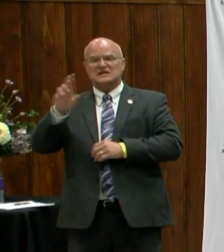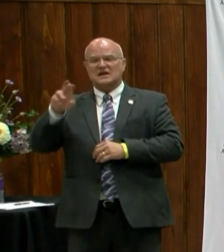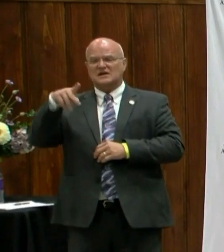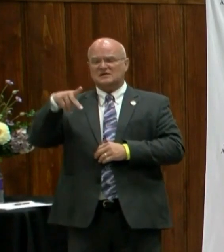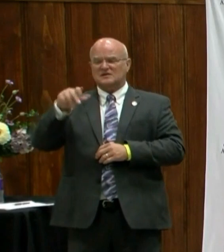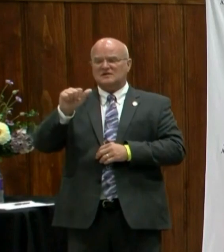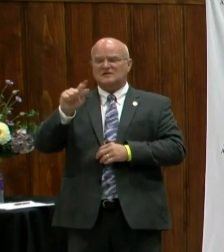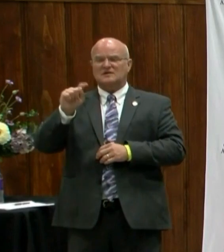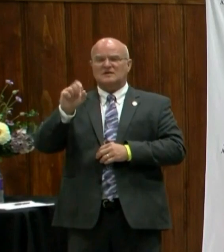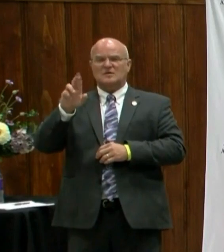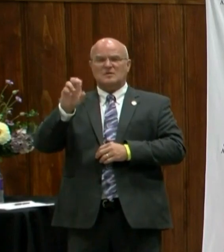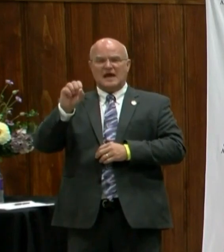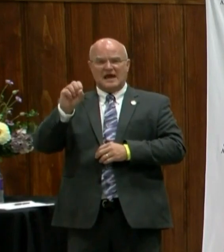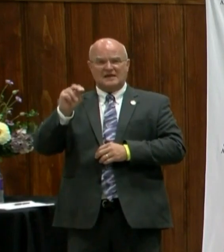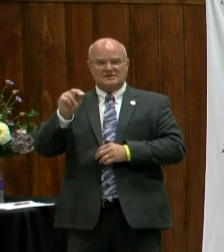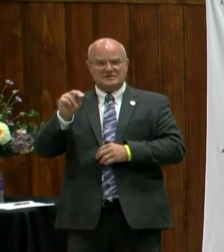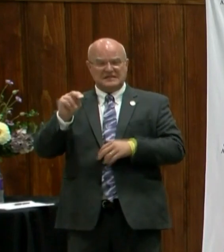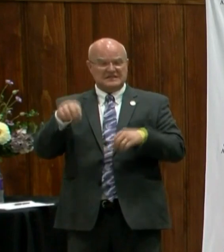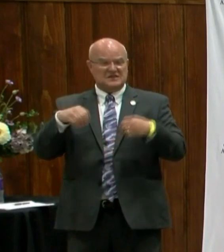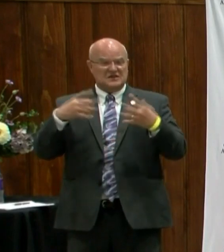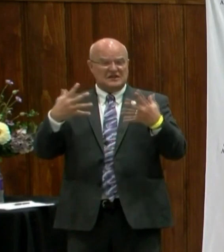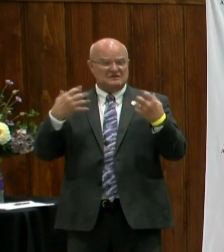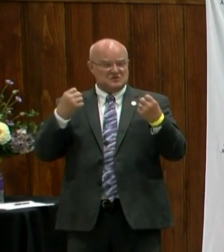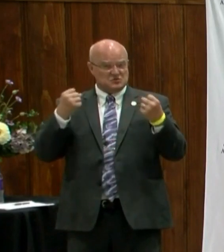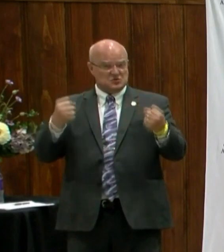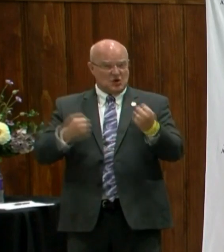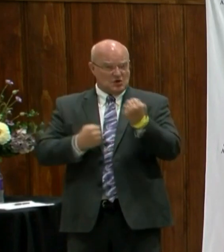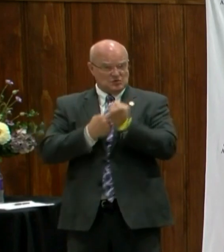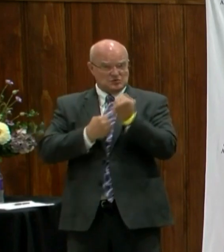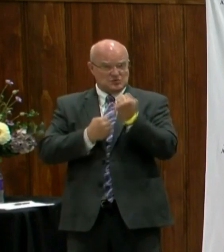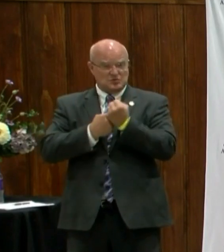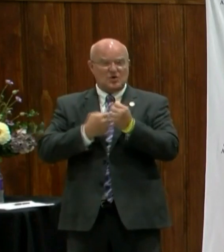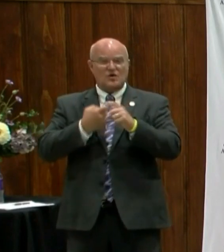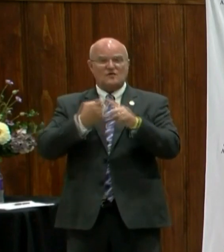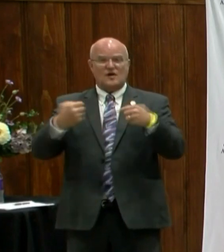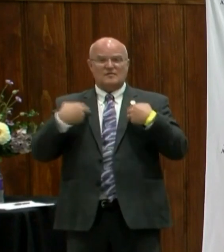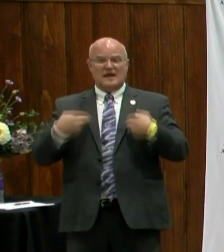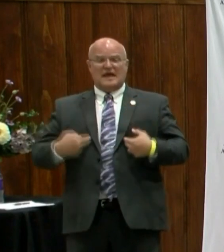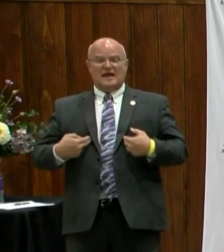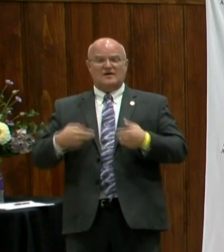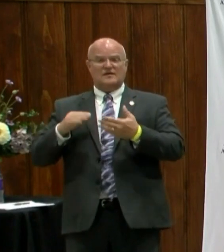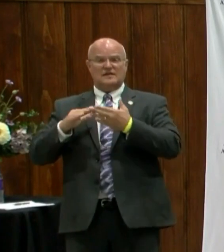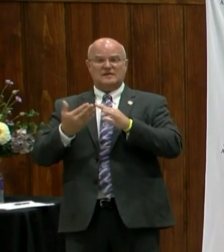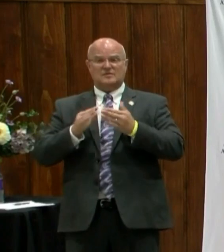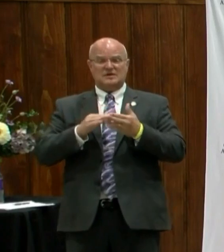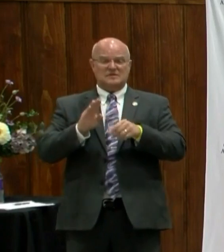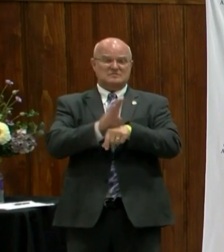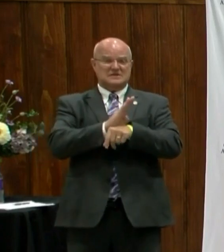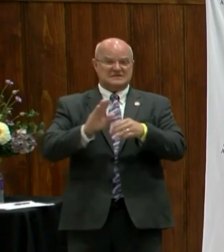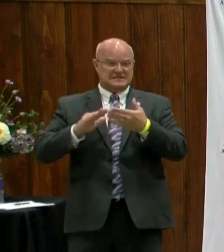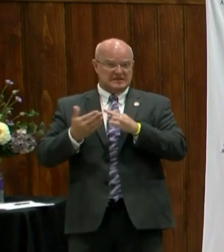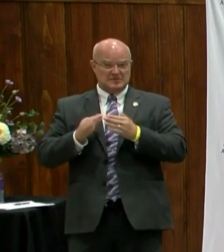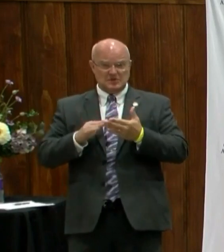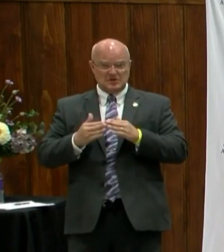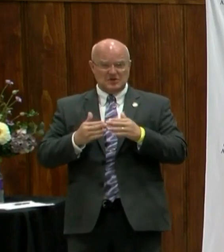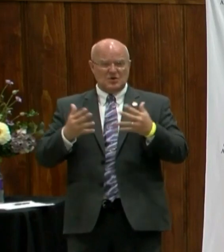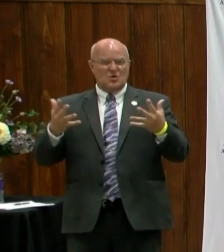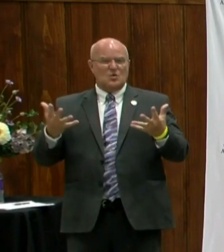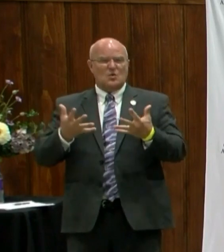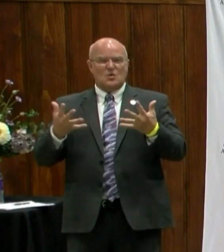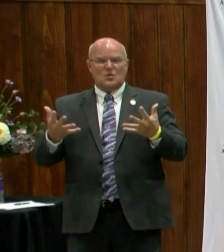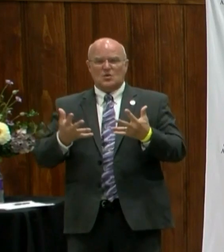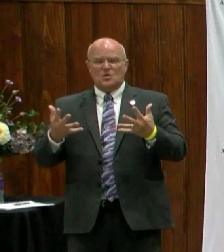here in Arkansas. You know, given the strong support from the health community and business community, what is